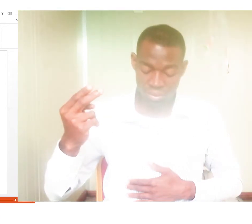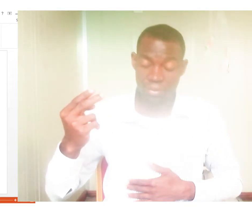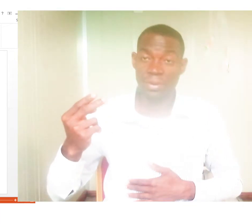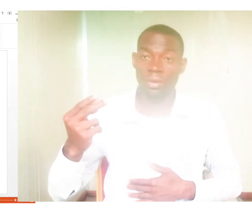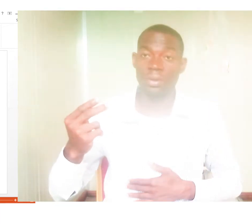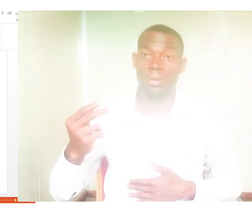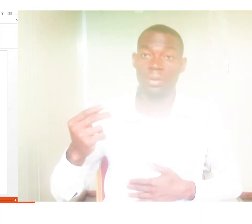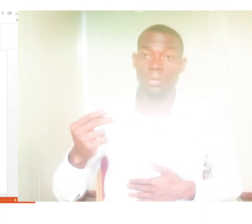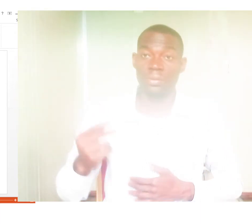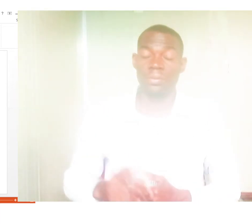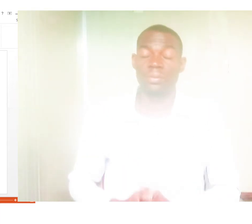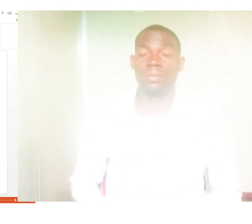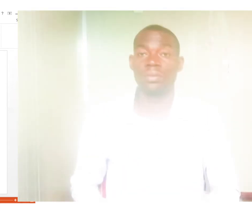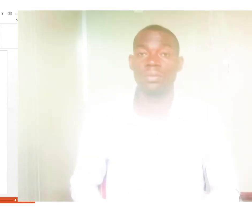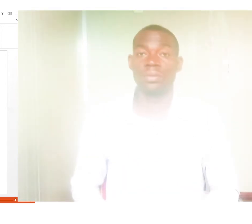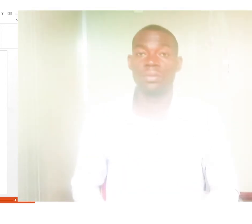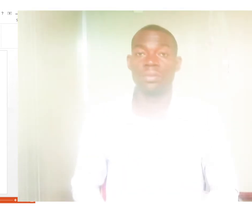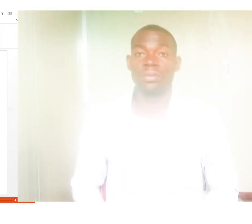Socialization.